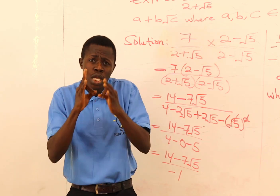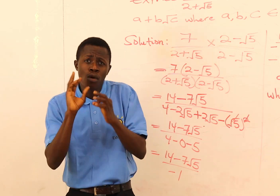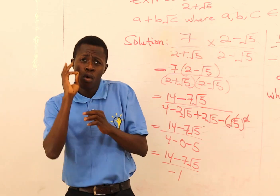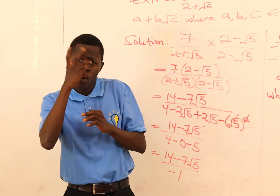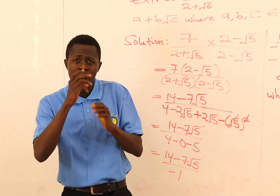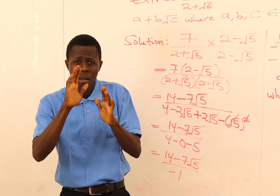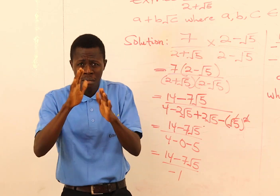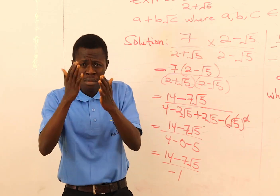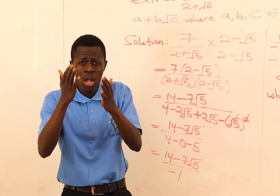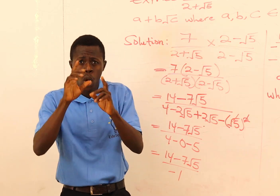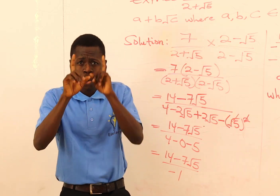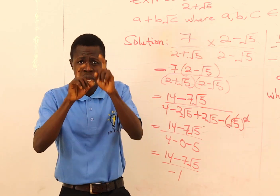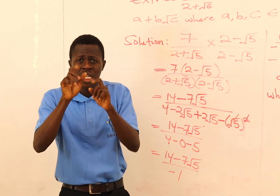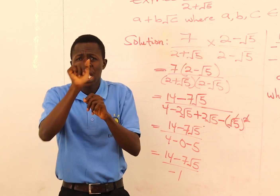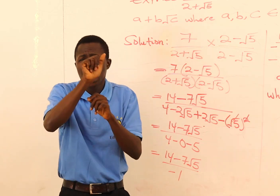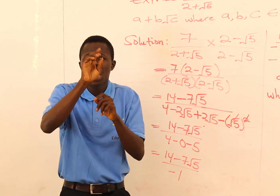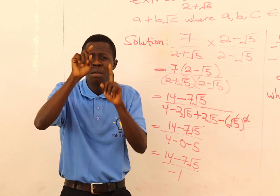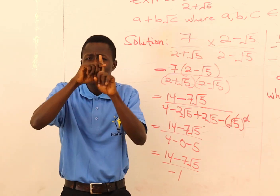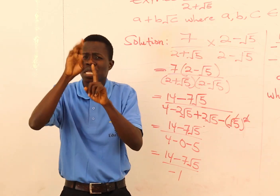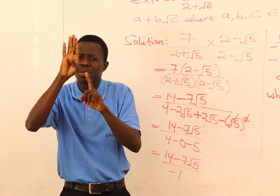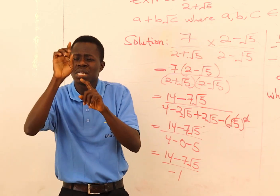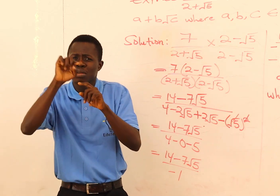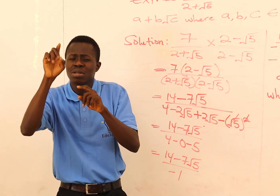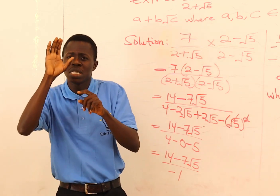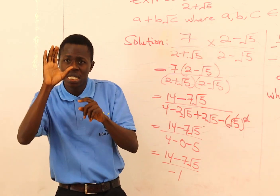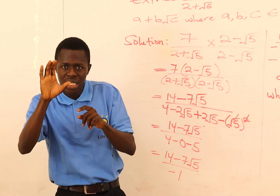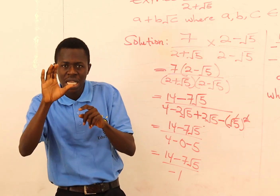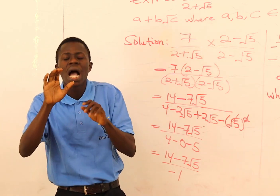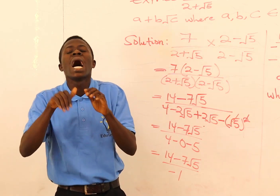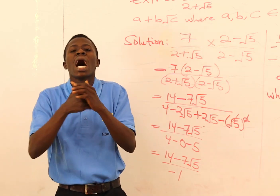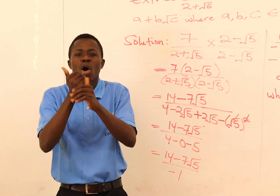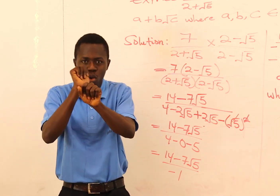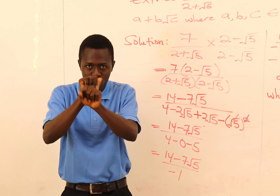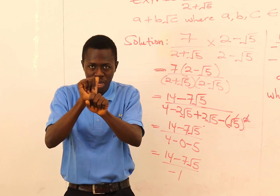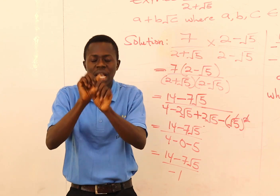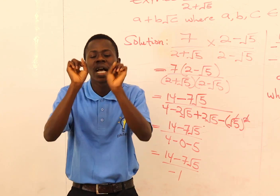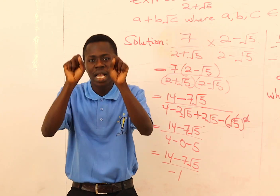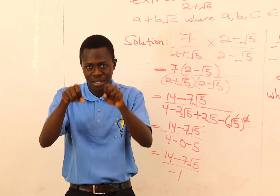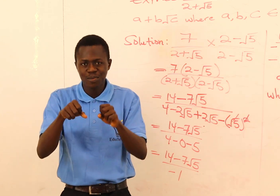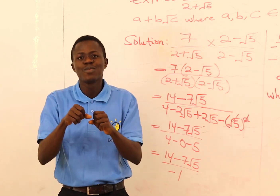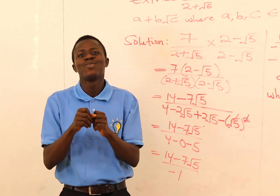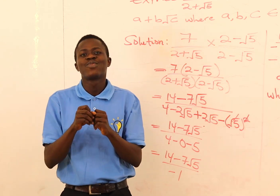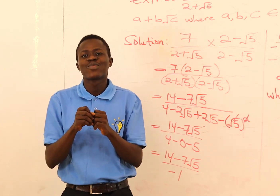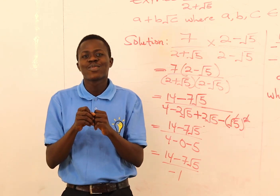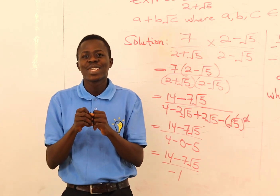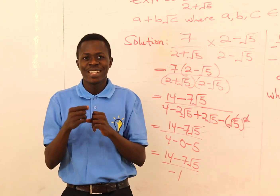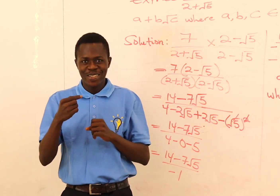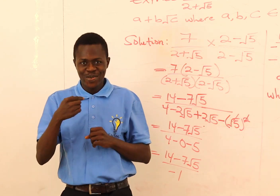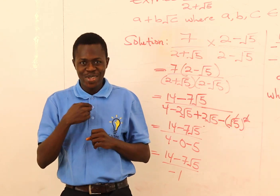gotten to see how, when WASSCE question given in the form, express your answer in the form a plus b square root of c is